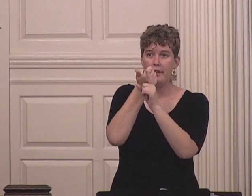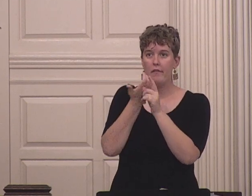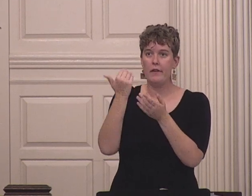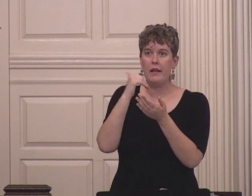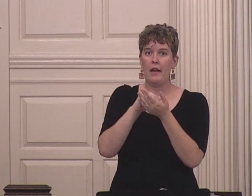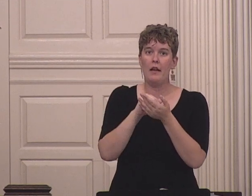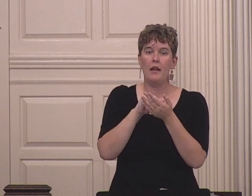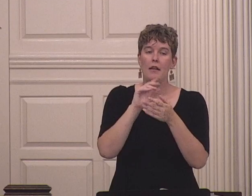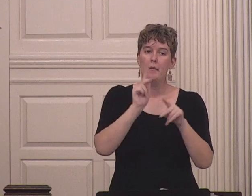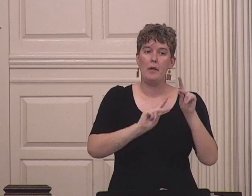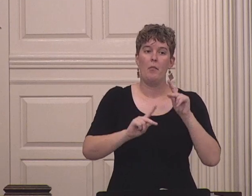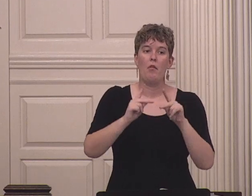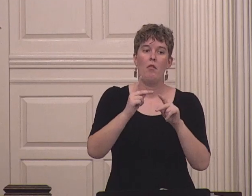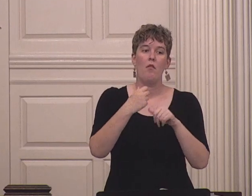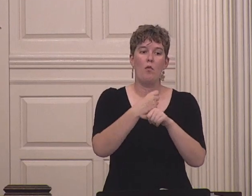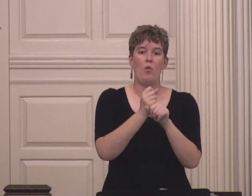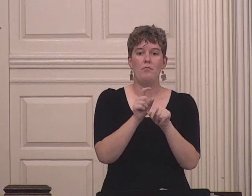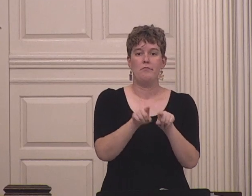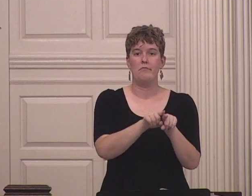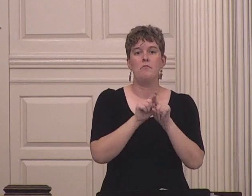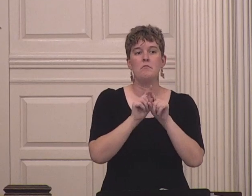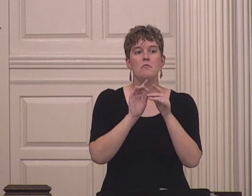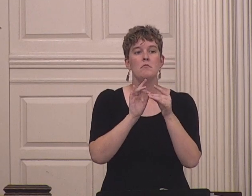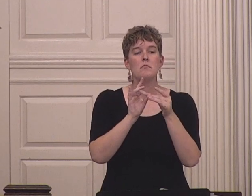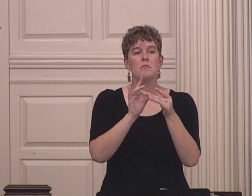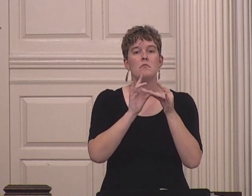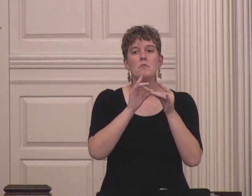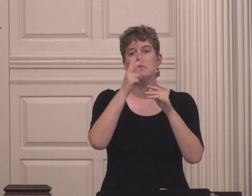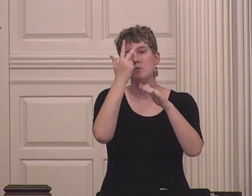people formed as one by the unity of the Trinity,